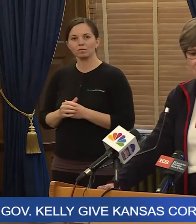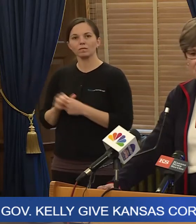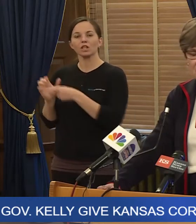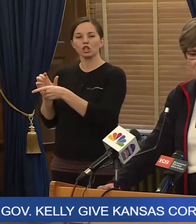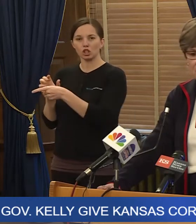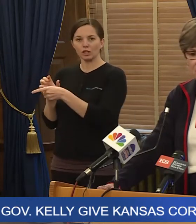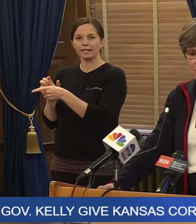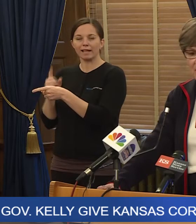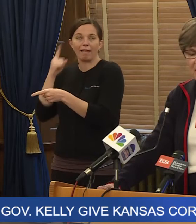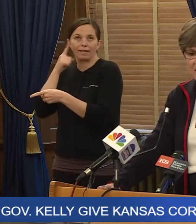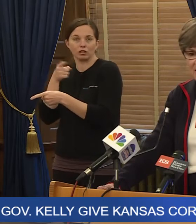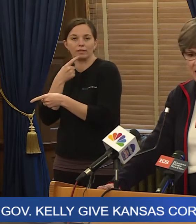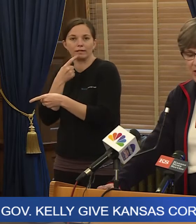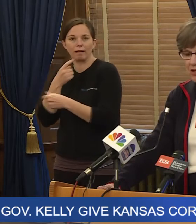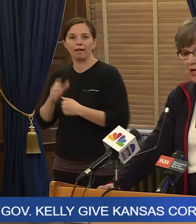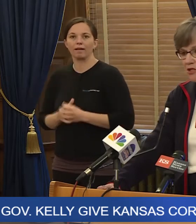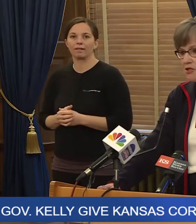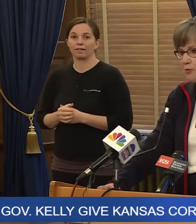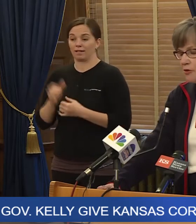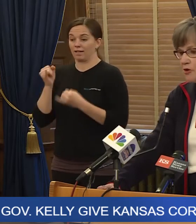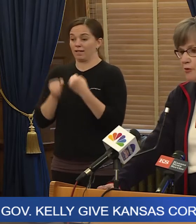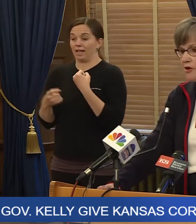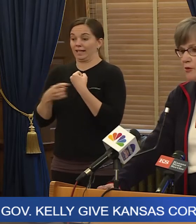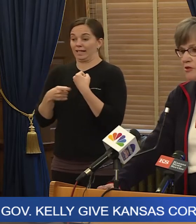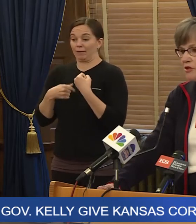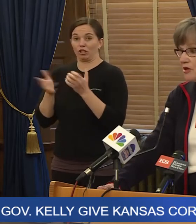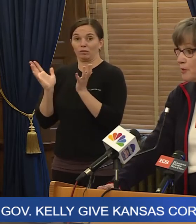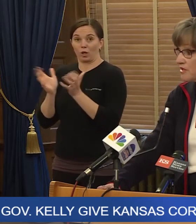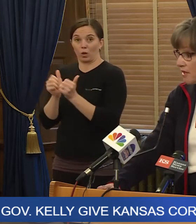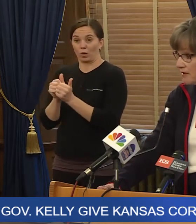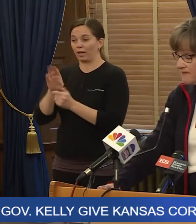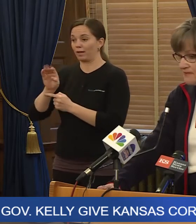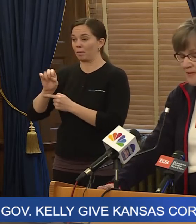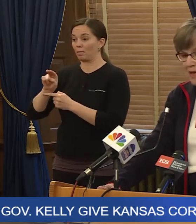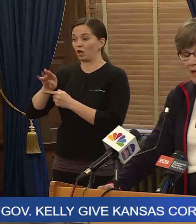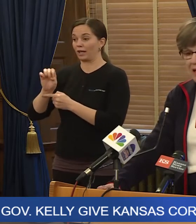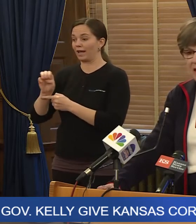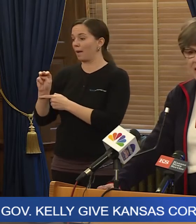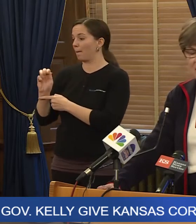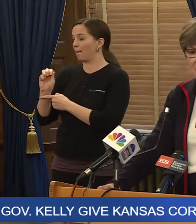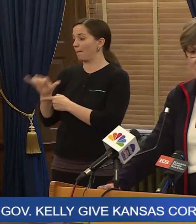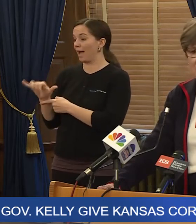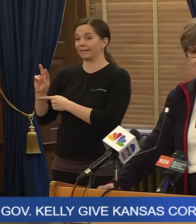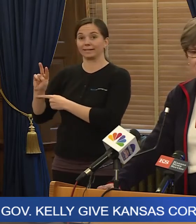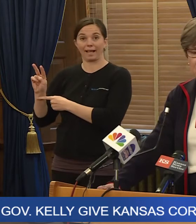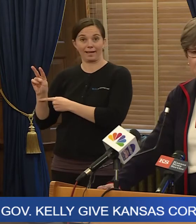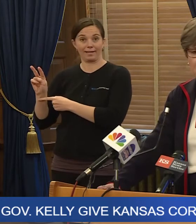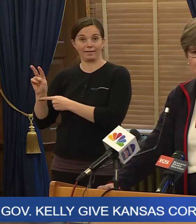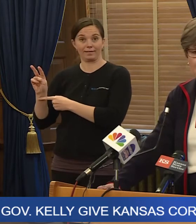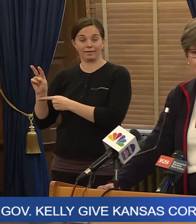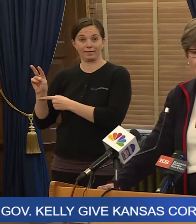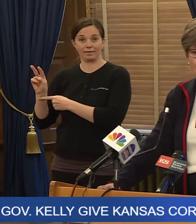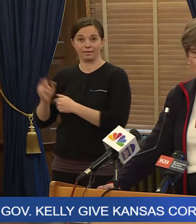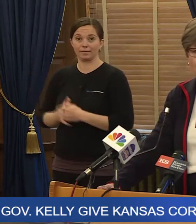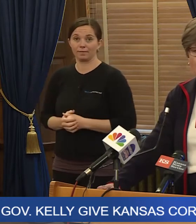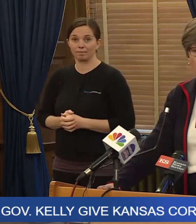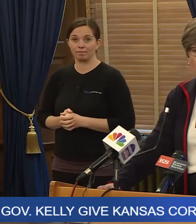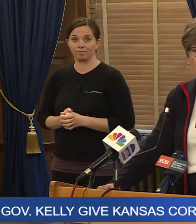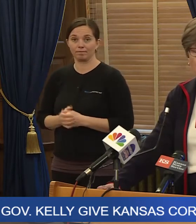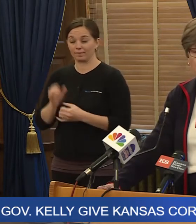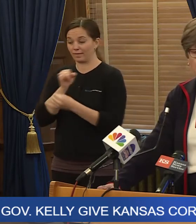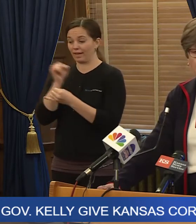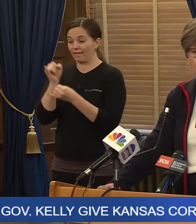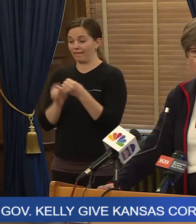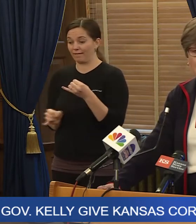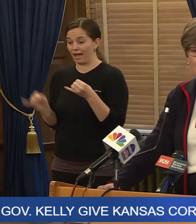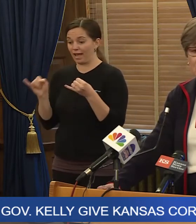said that though that the last time that she actually spoke to Bernie was on May 2nd, and her final